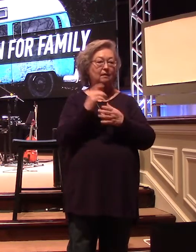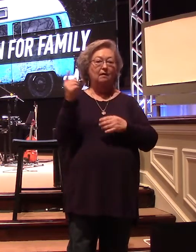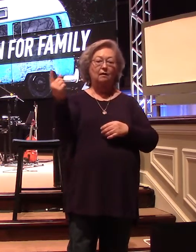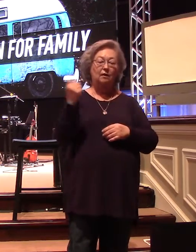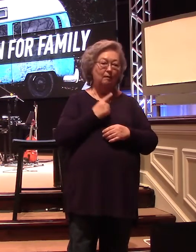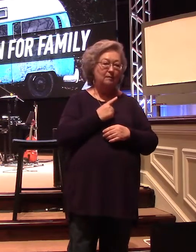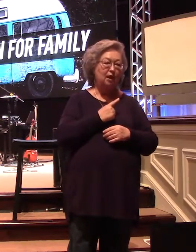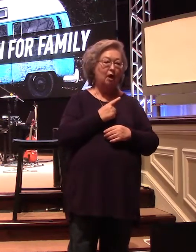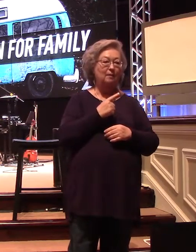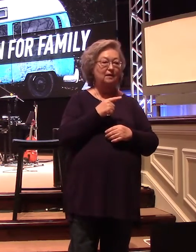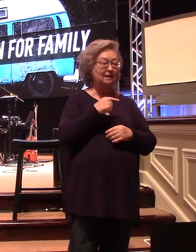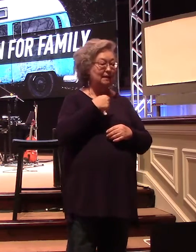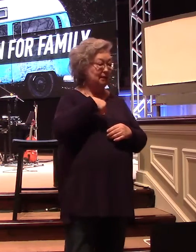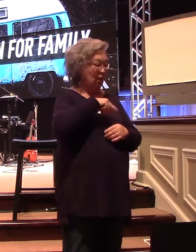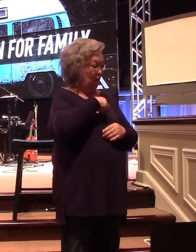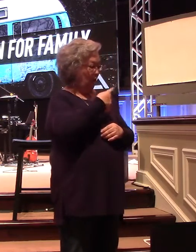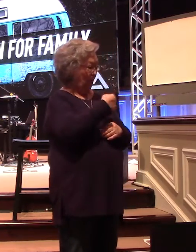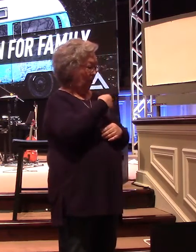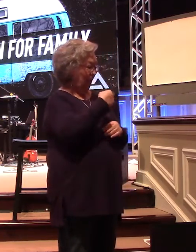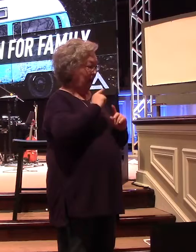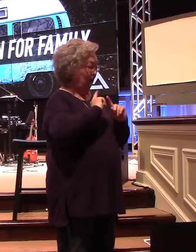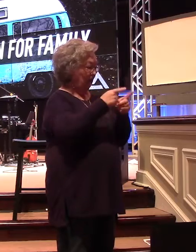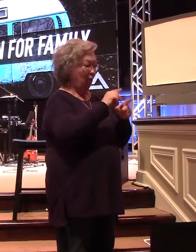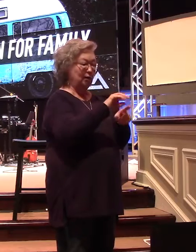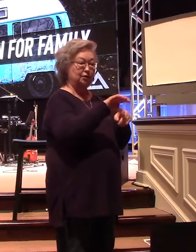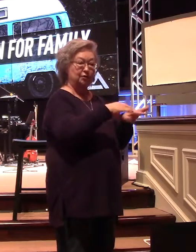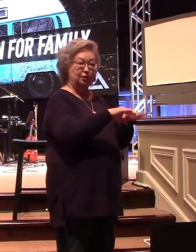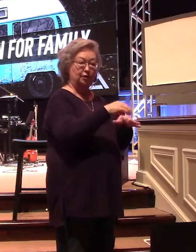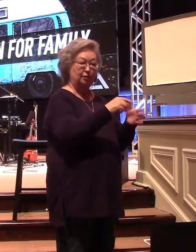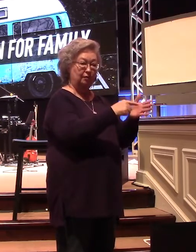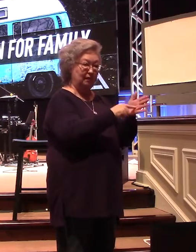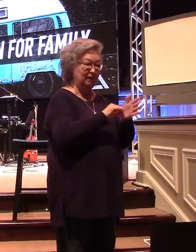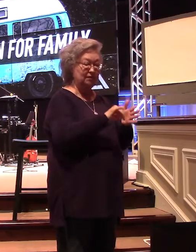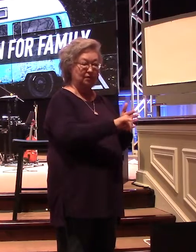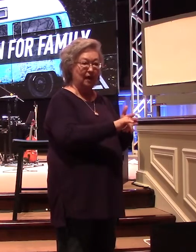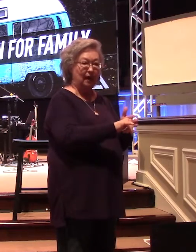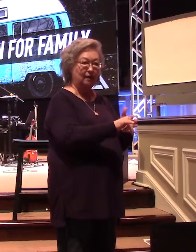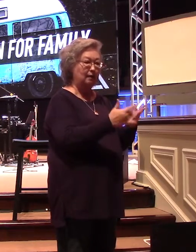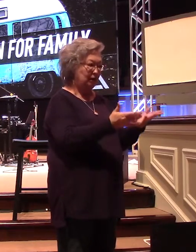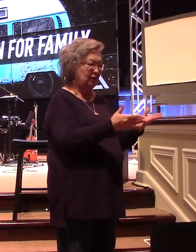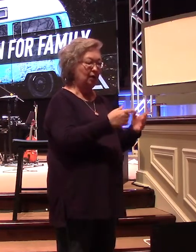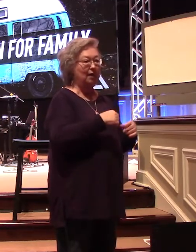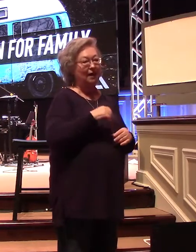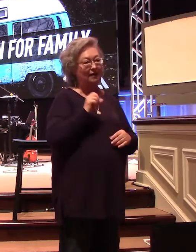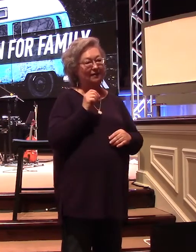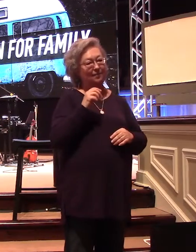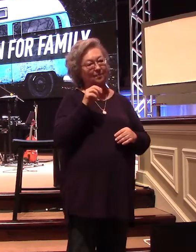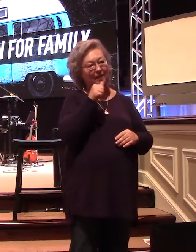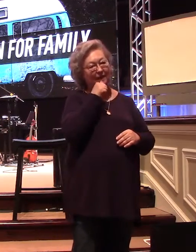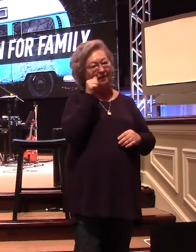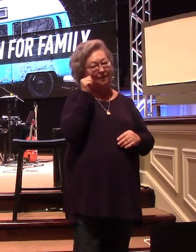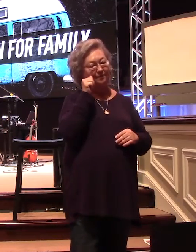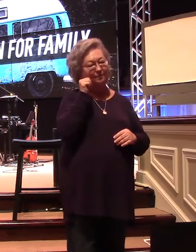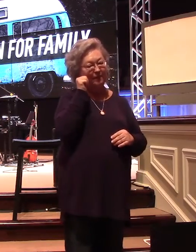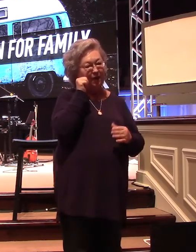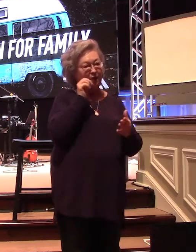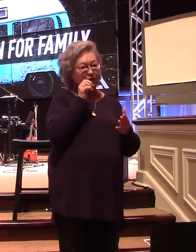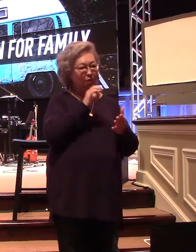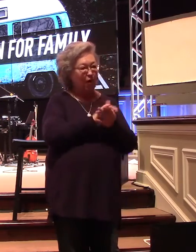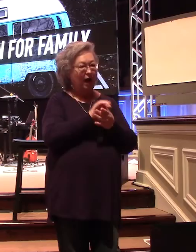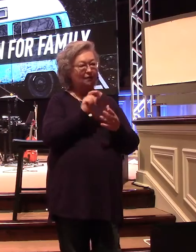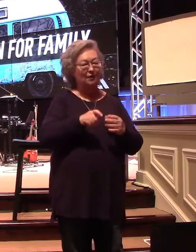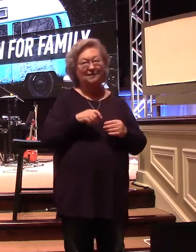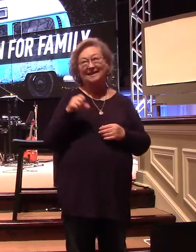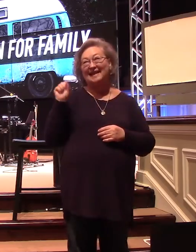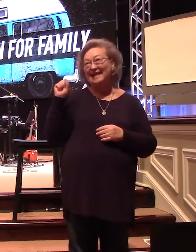really have any input. And I thought, well, that's not going to happen. But that's not what it is either. That's not what it is, and that's not